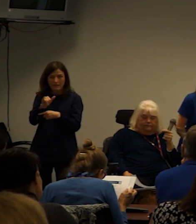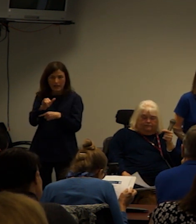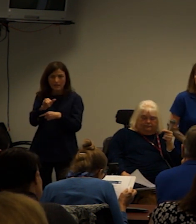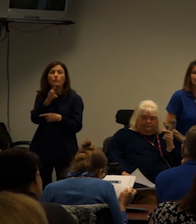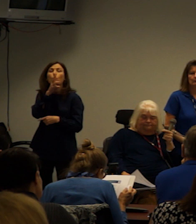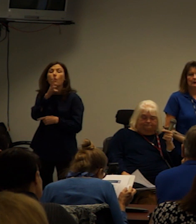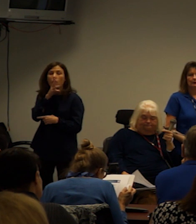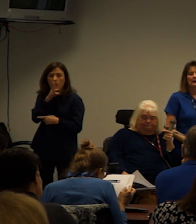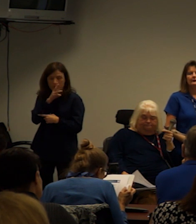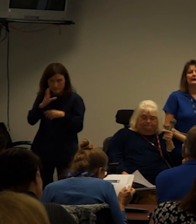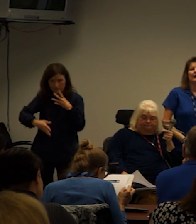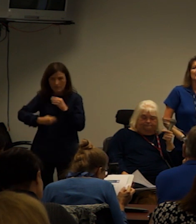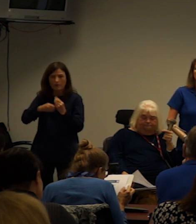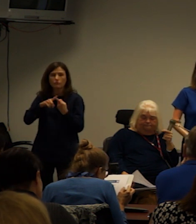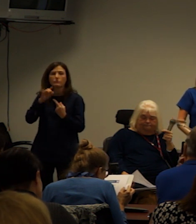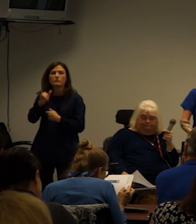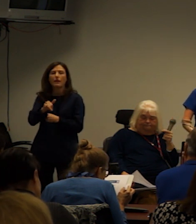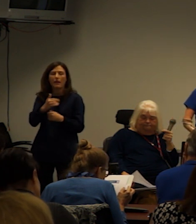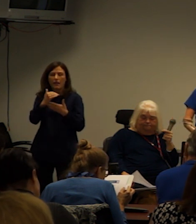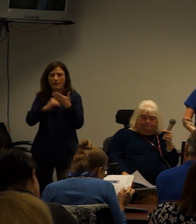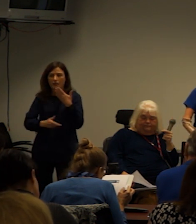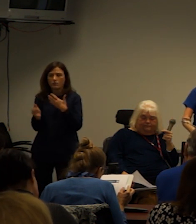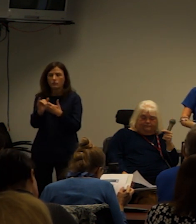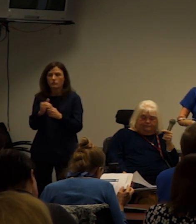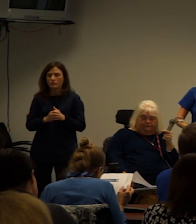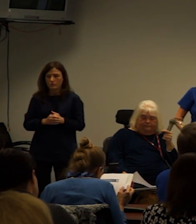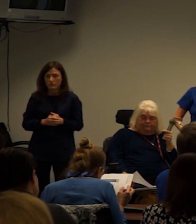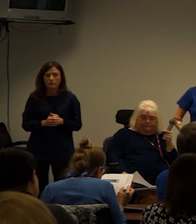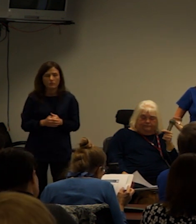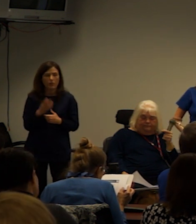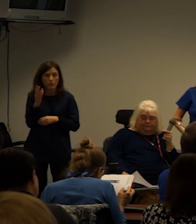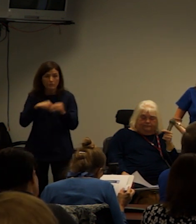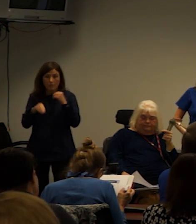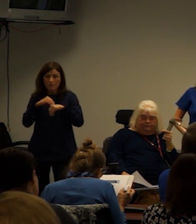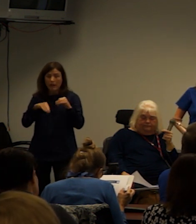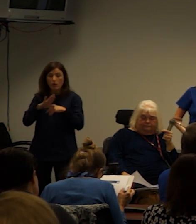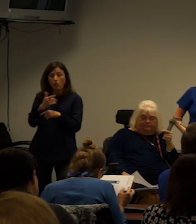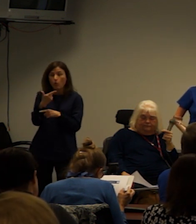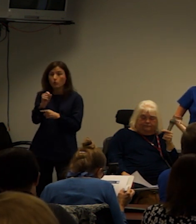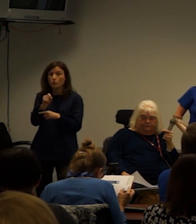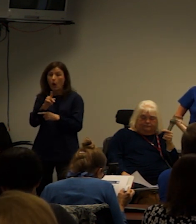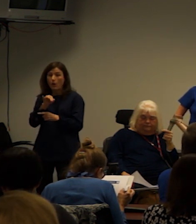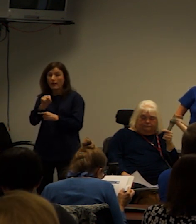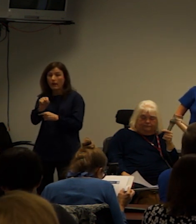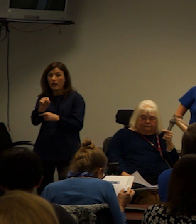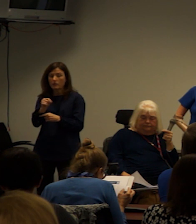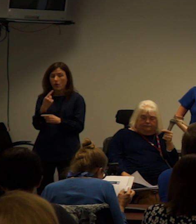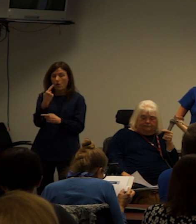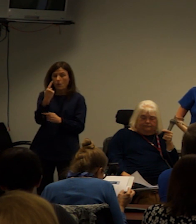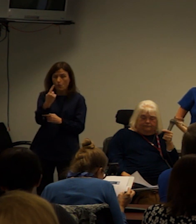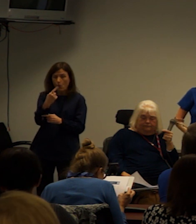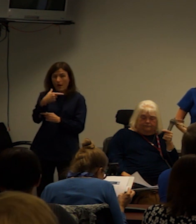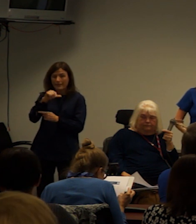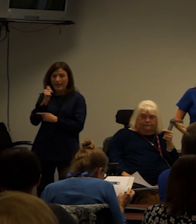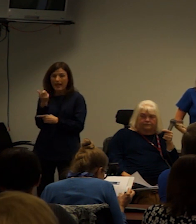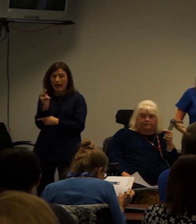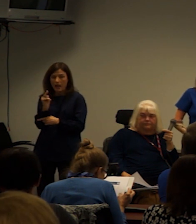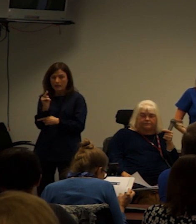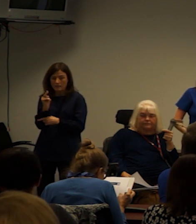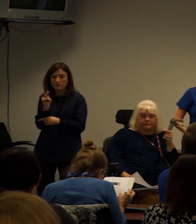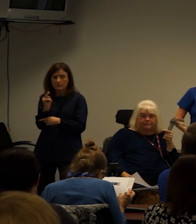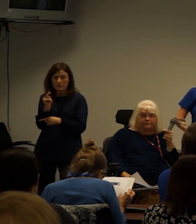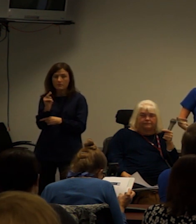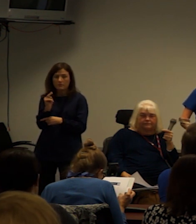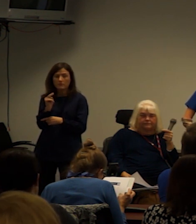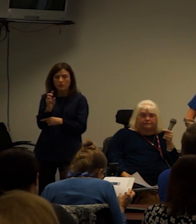Water. Okay, water. Yeah, that's the other thing. When you're packing your go kit, it's a gallon. It's